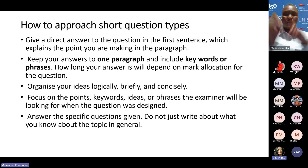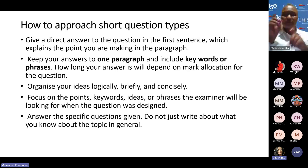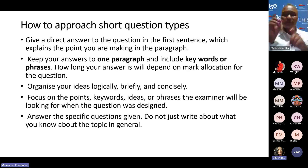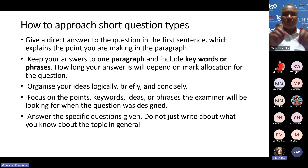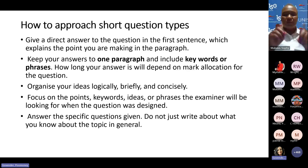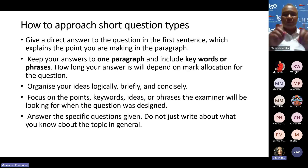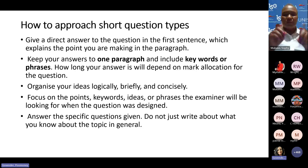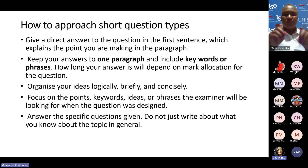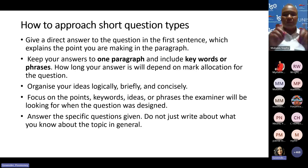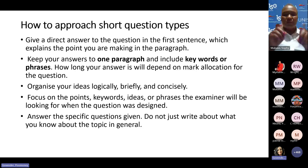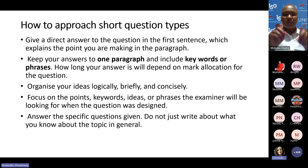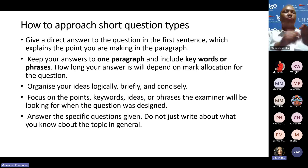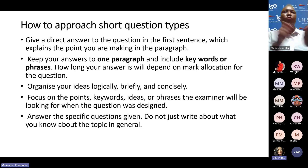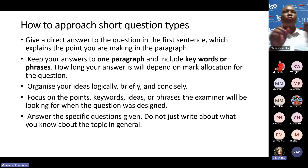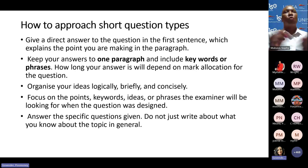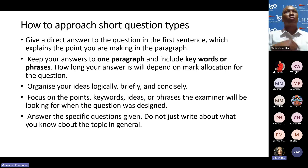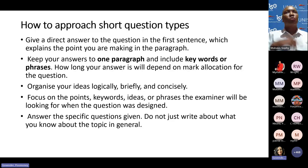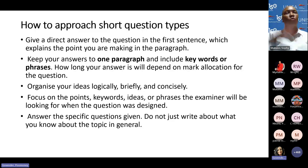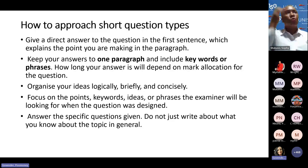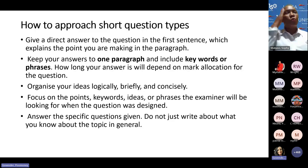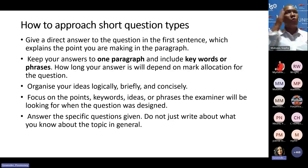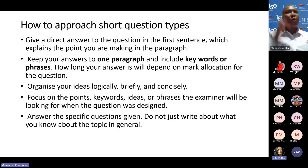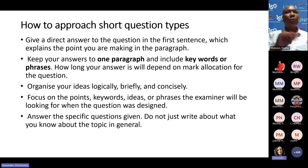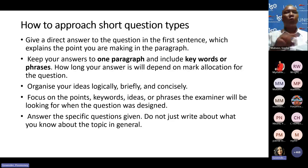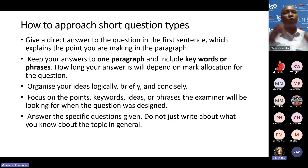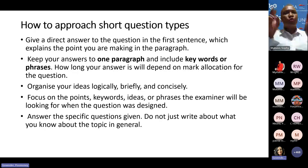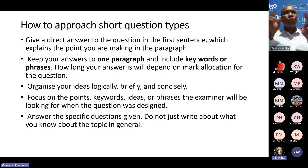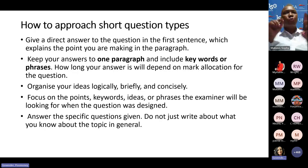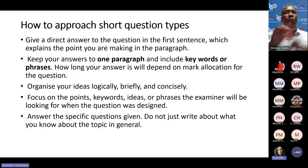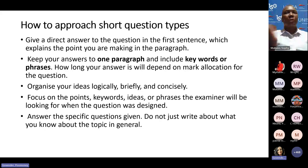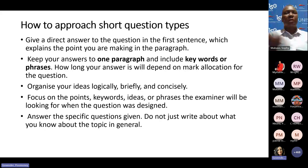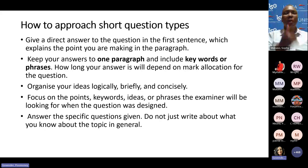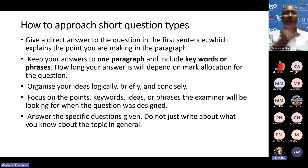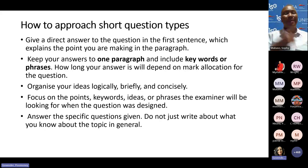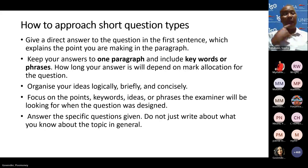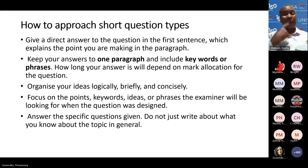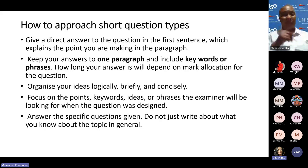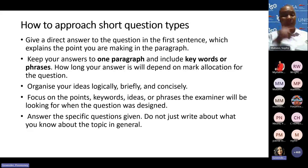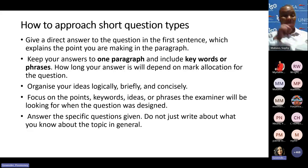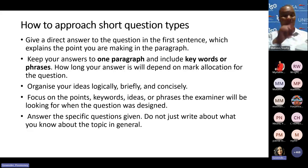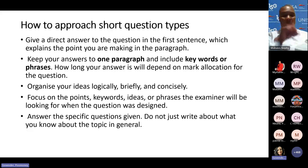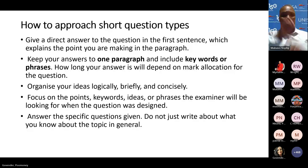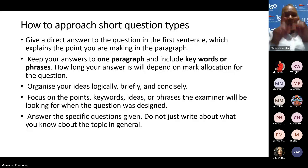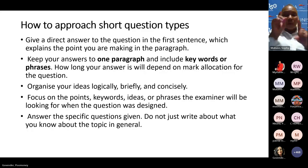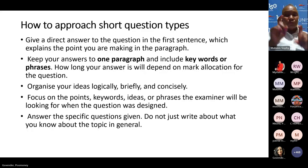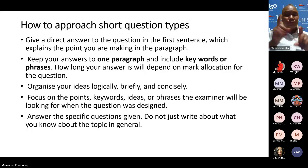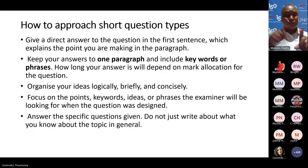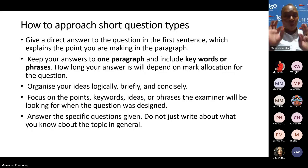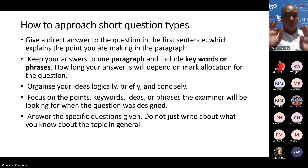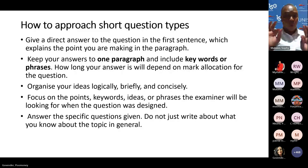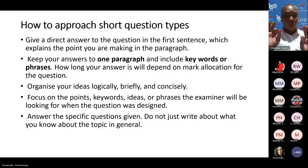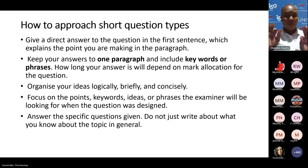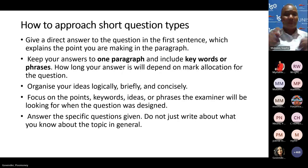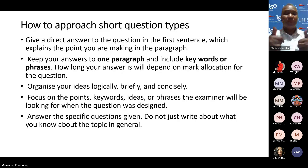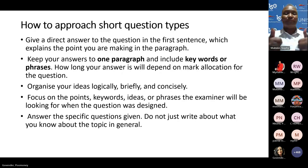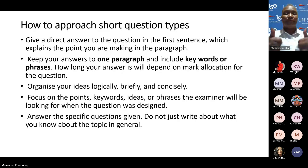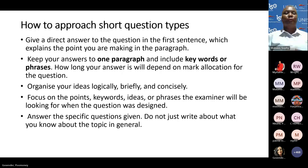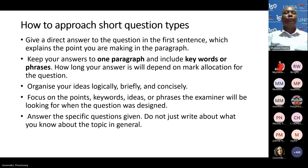just write about what you know about the topic in general. Make sure that you answer the question. Okay.